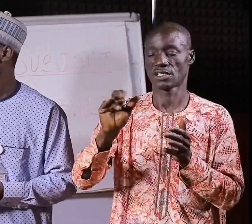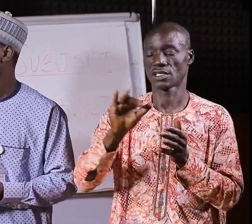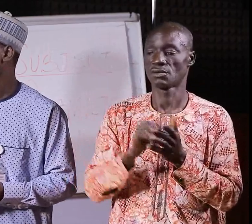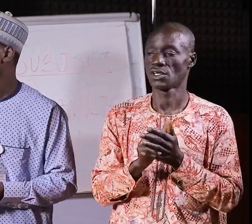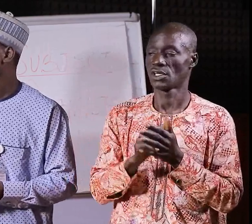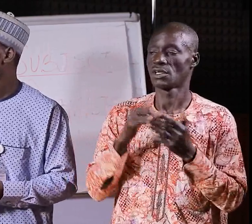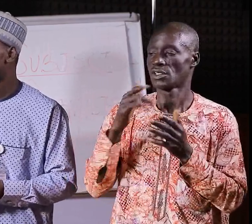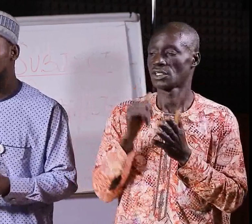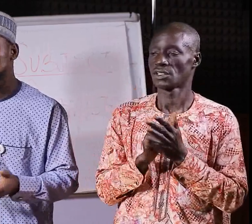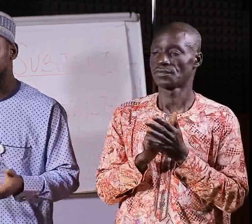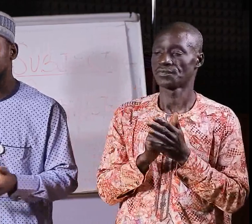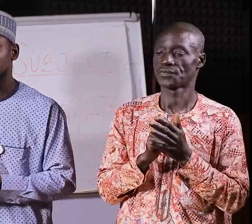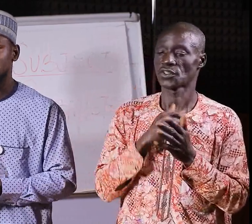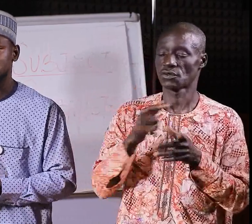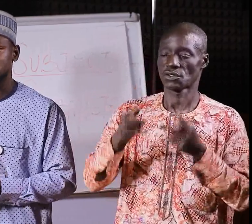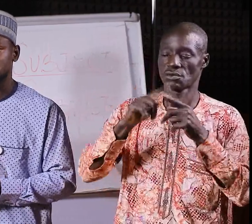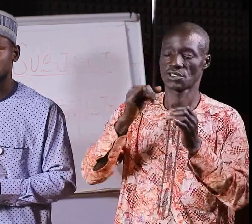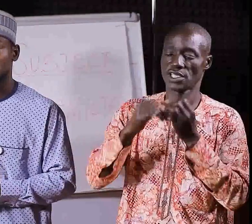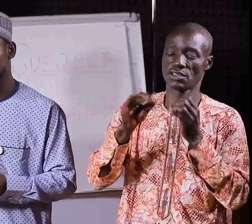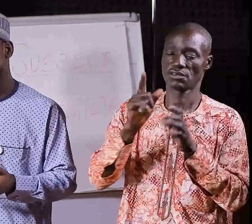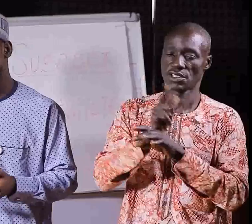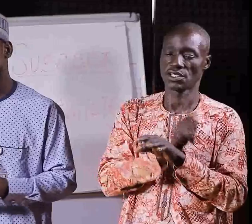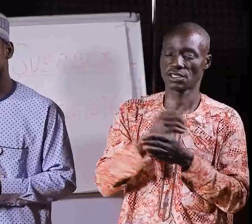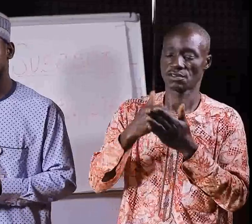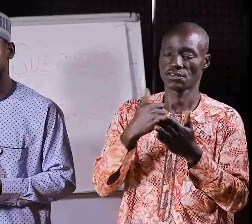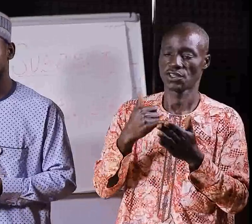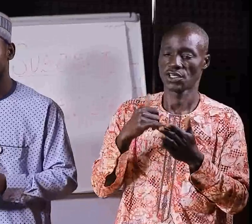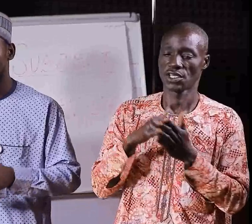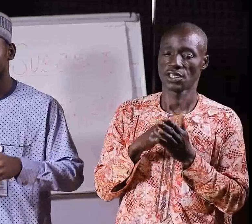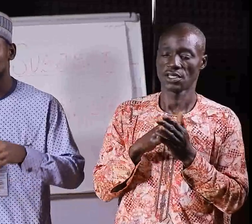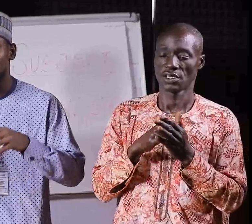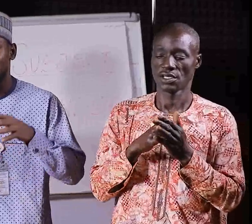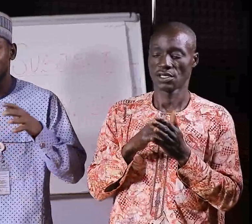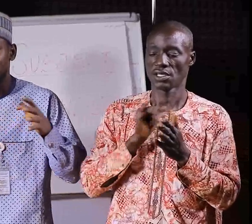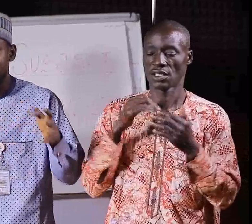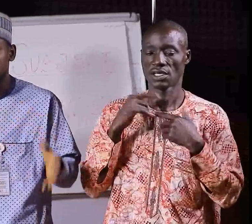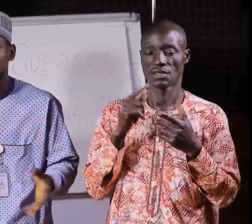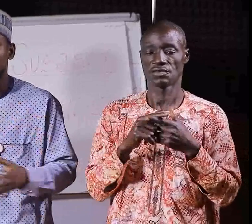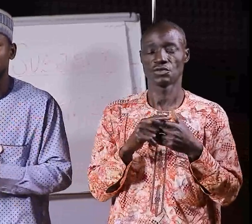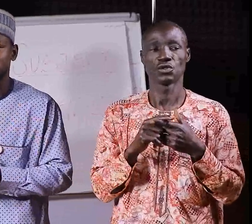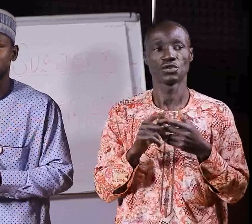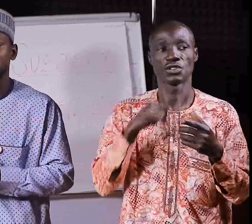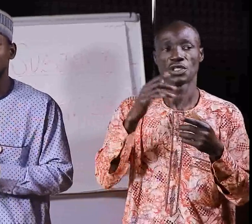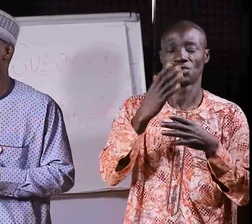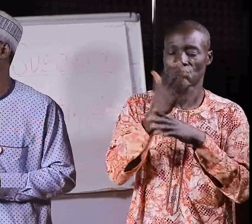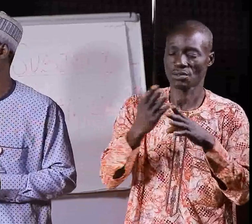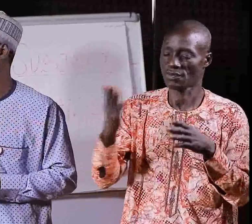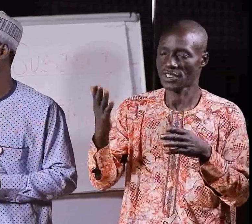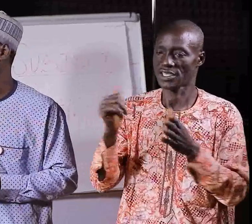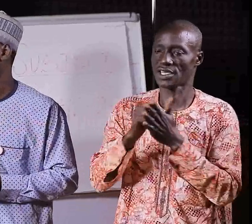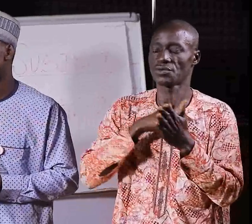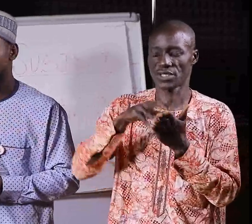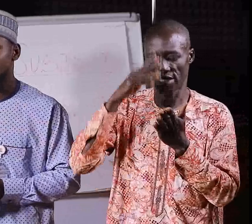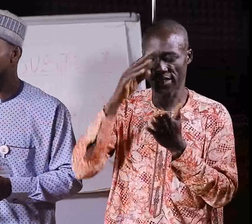Having said that, we come to the end of the lesson. But before the end of the lesson, I'll have to summarize the major points that we